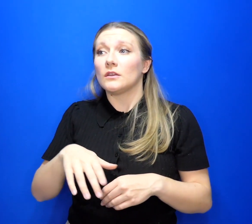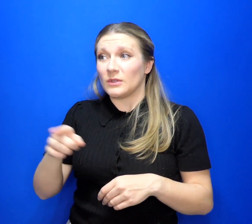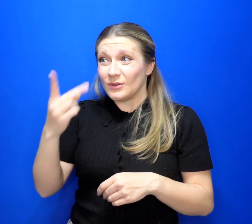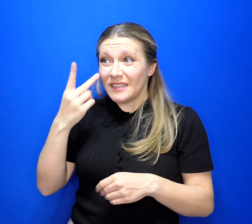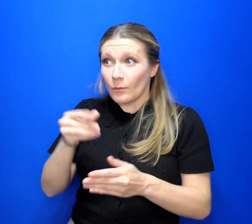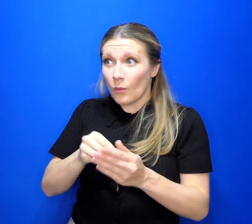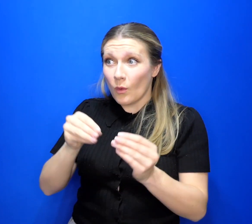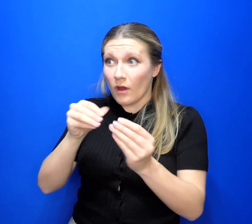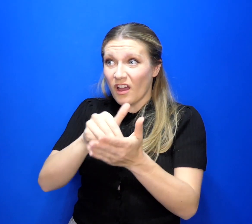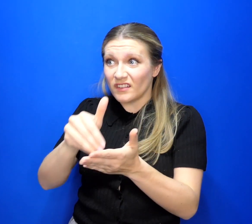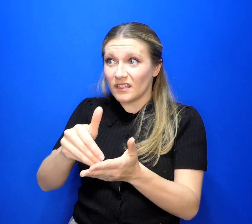more, you're saying.